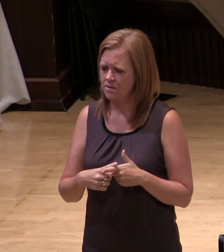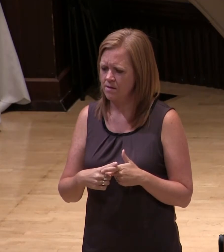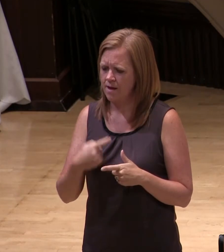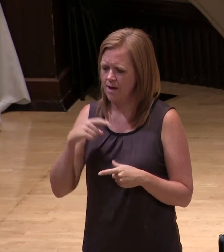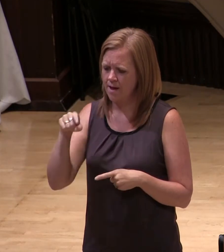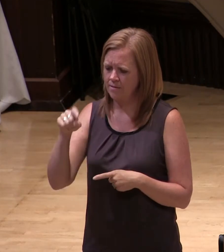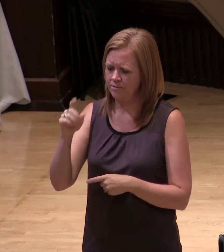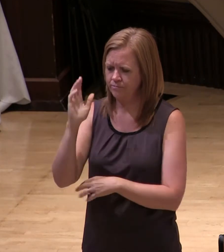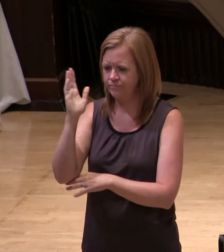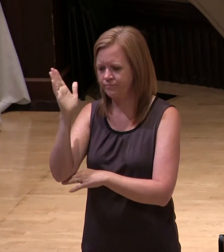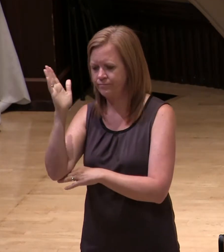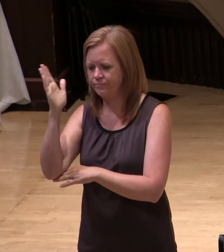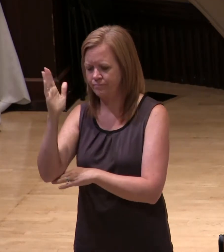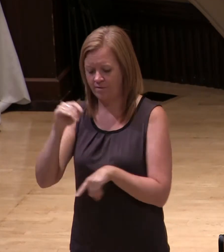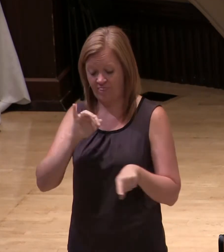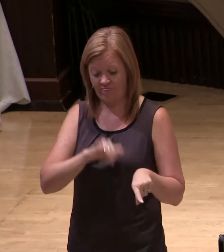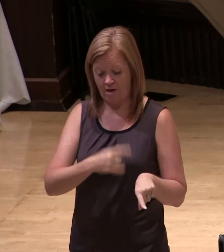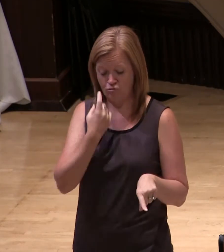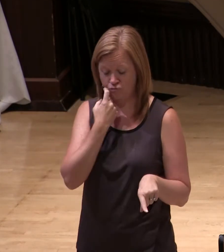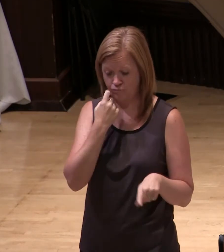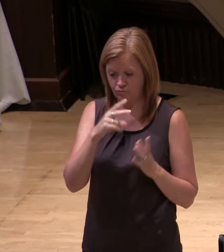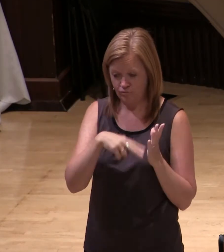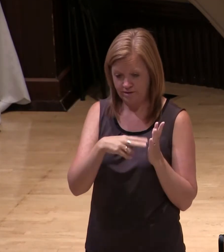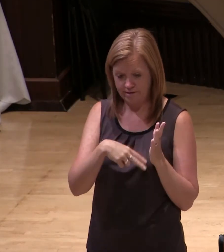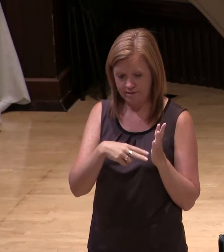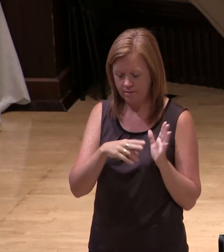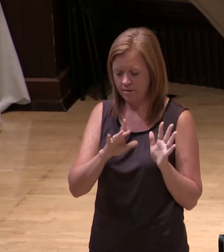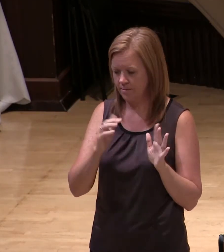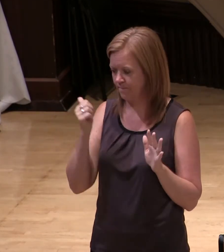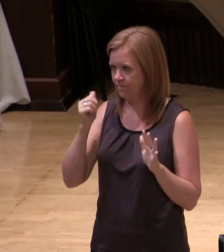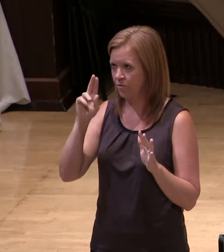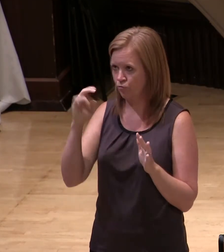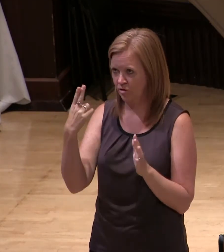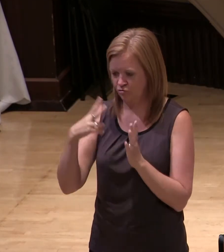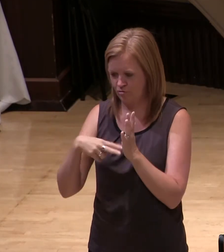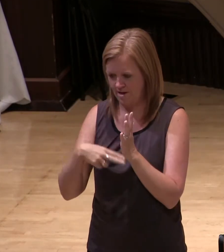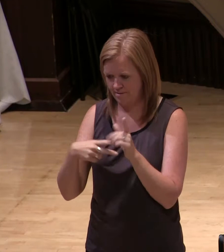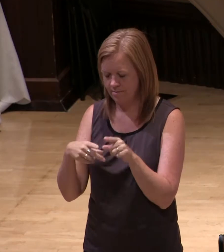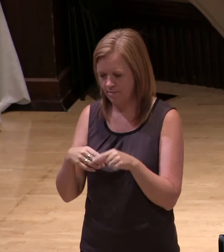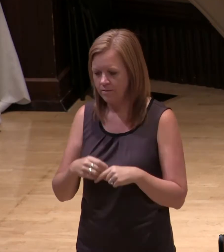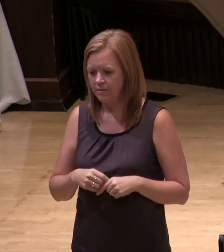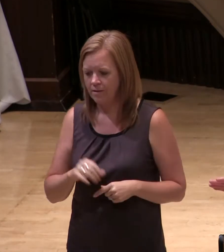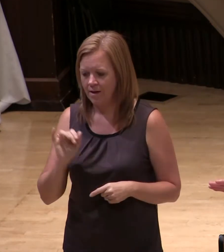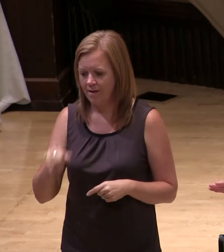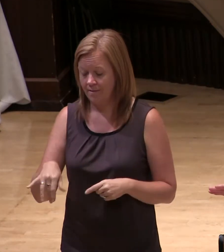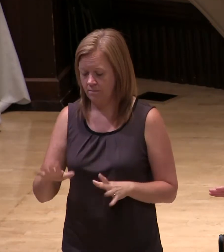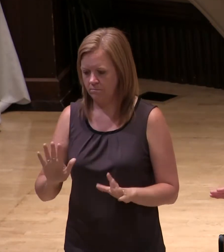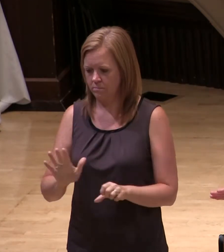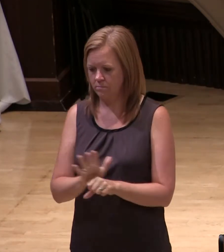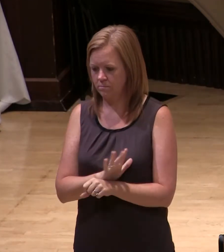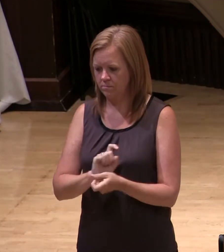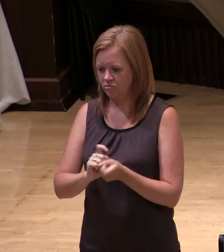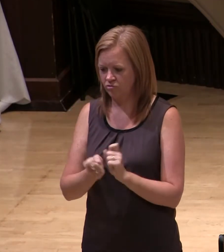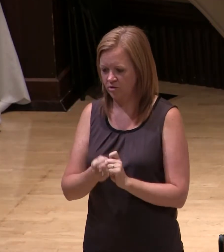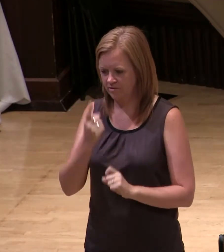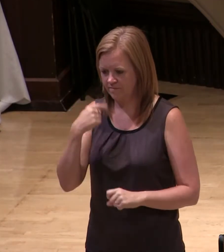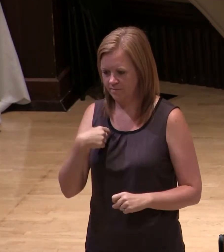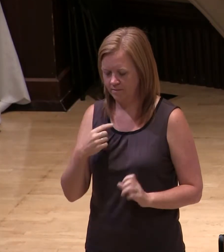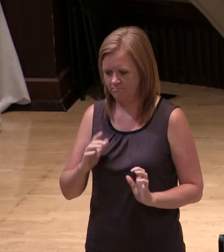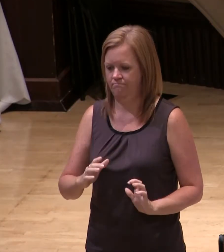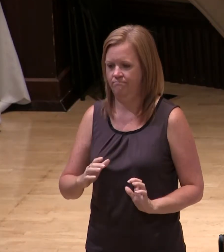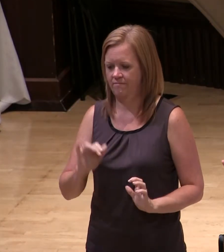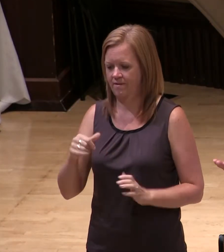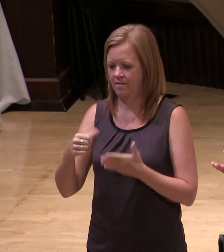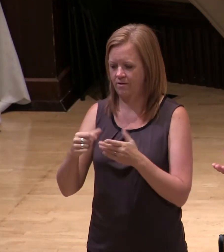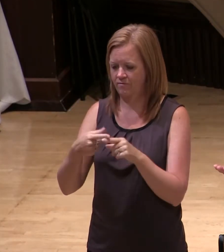preach on the reading that we had, the one that Rich read today, and that completely changed it. This is the letter from